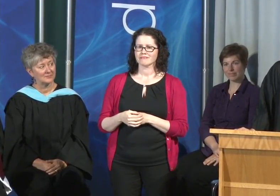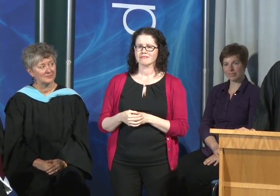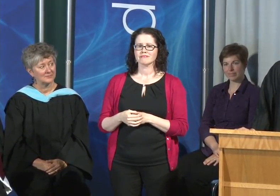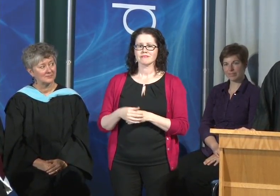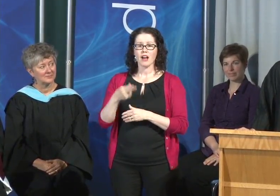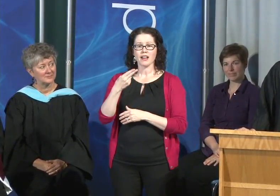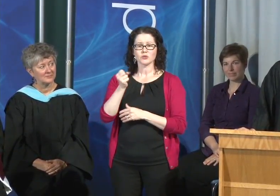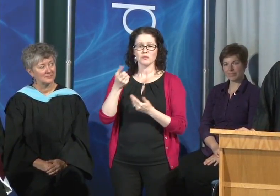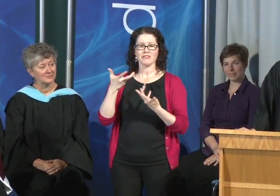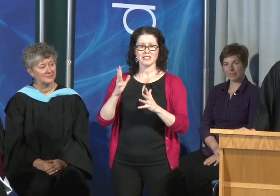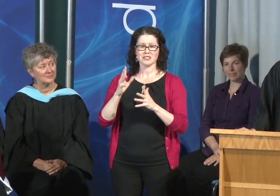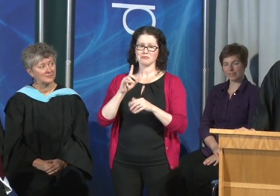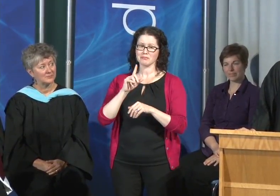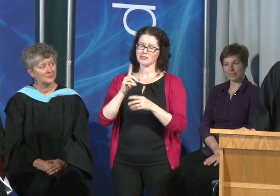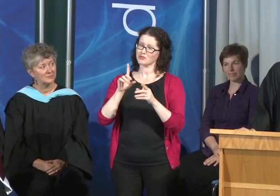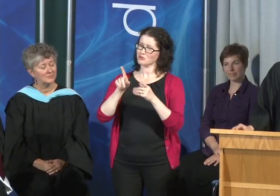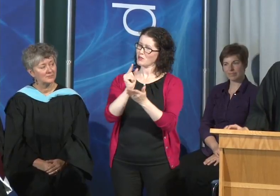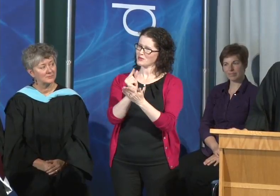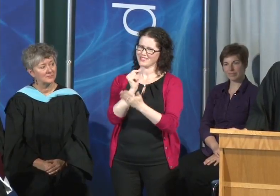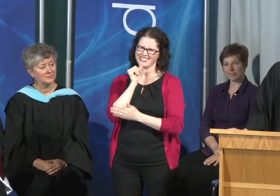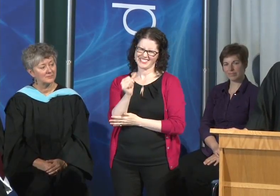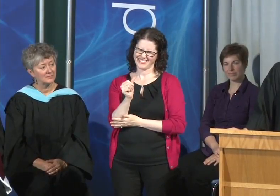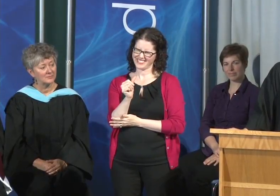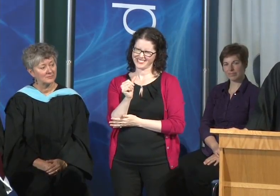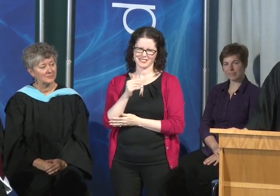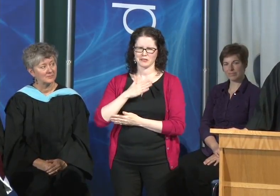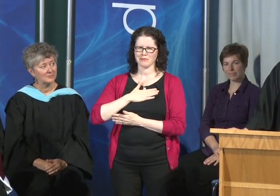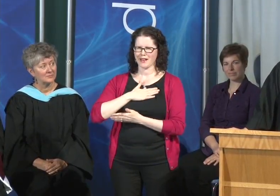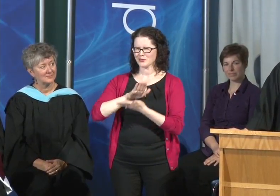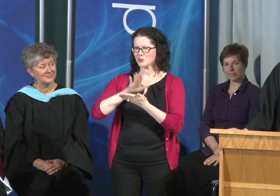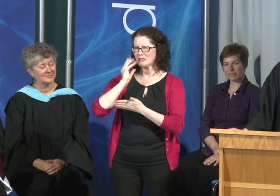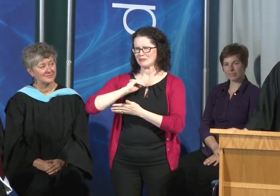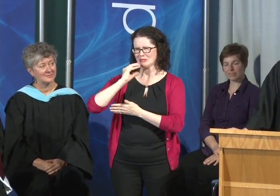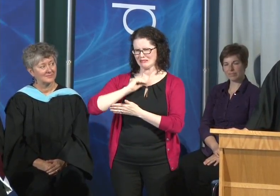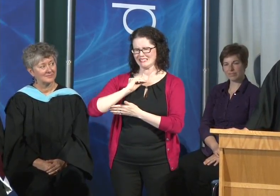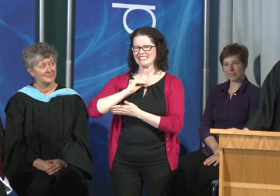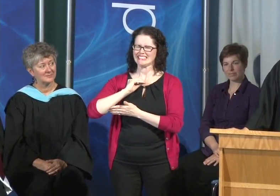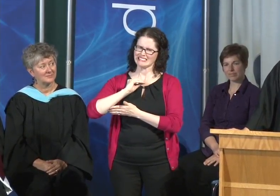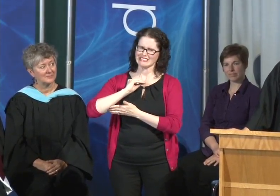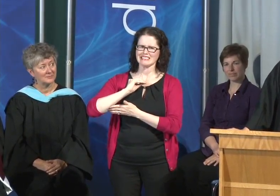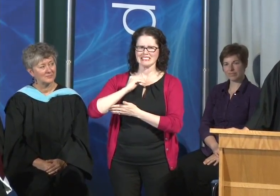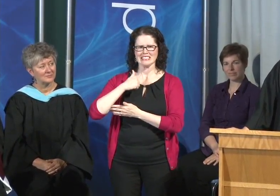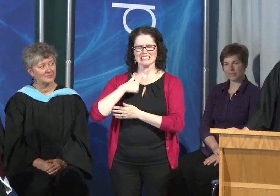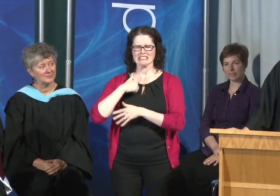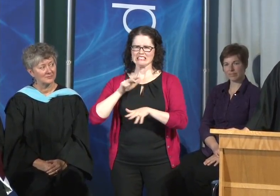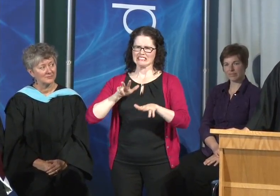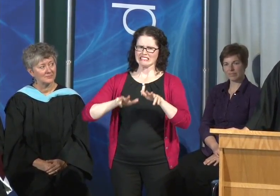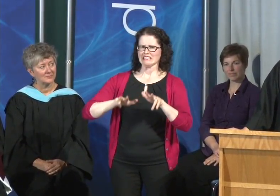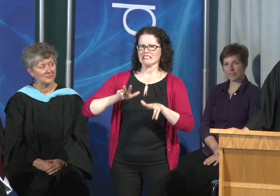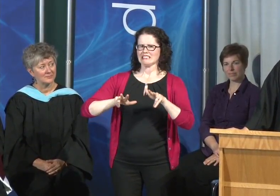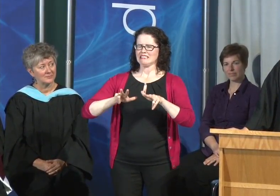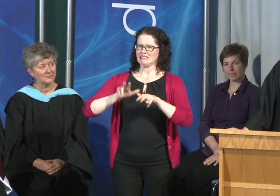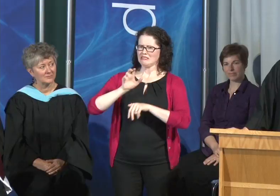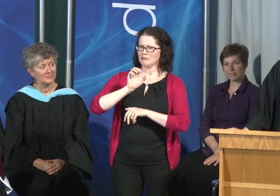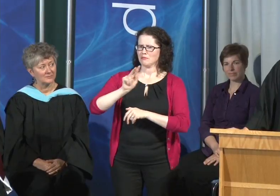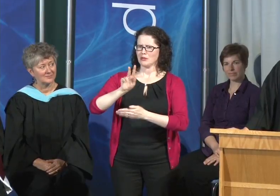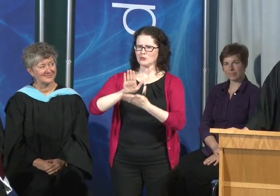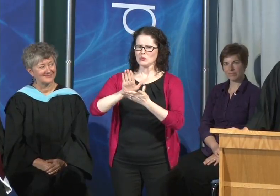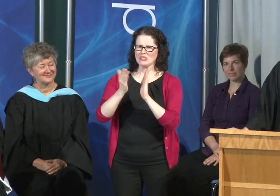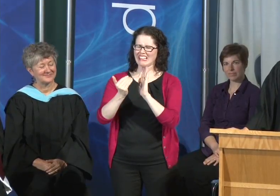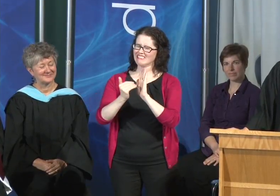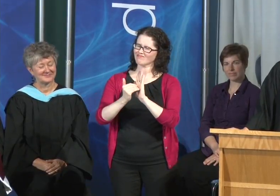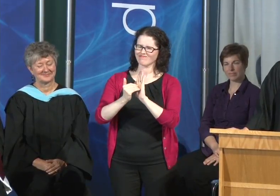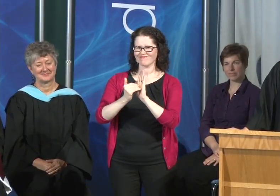graduate. So with a school experience like that, you can understand that I had some trepidation about doing this school scene